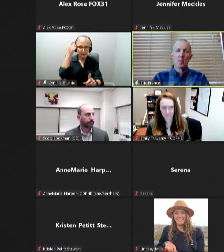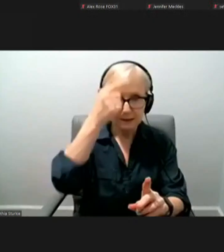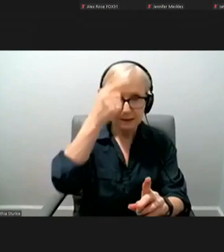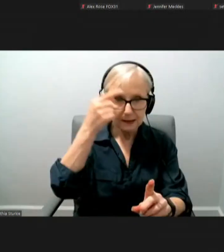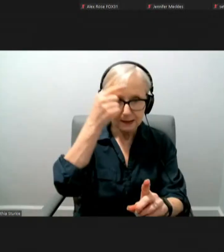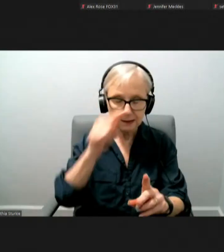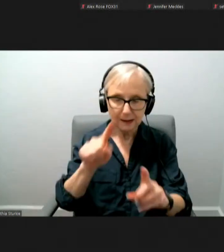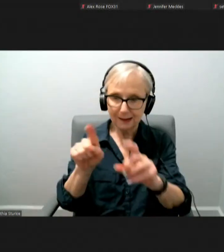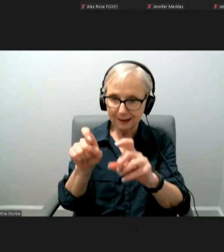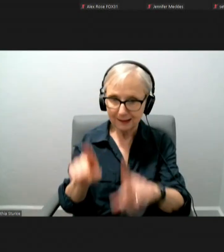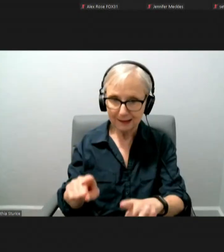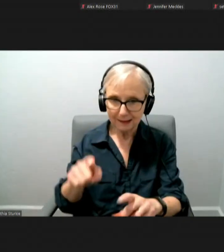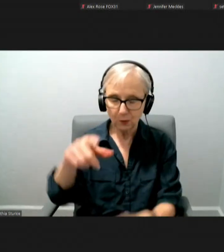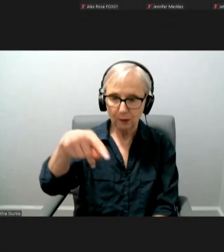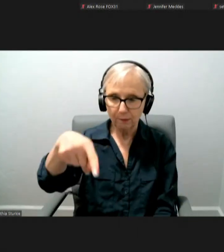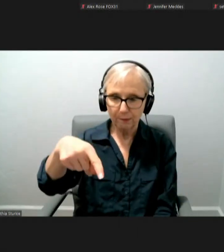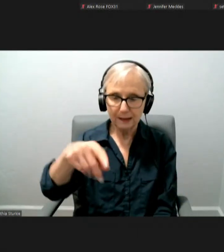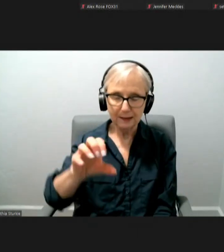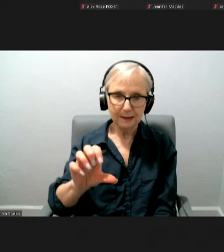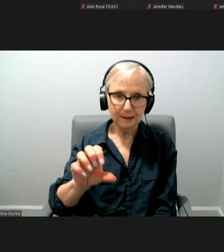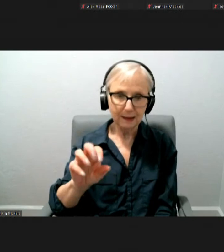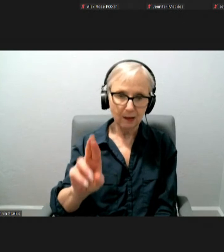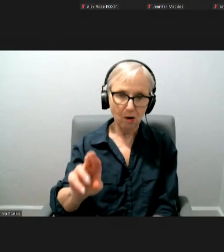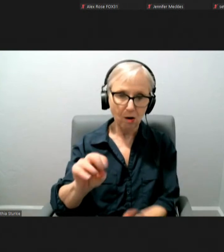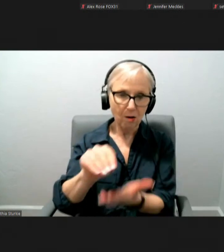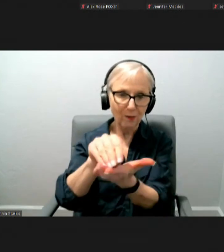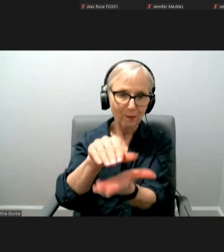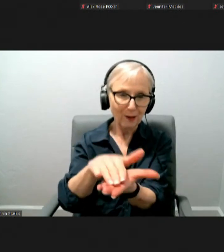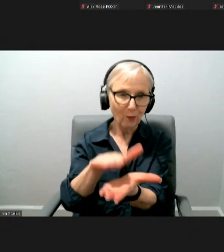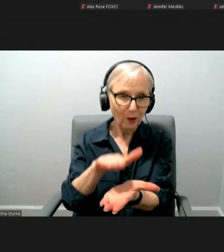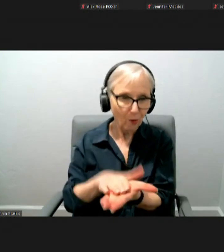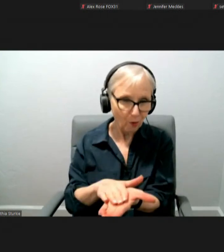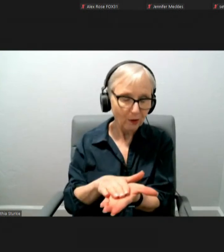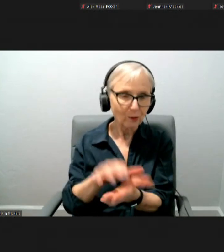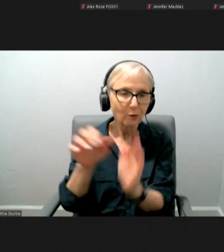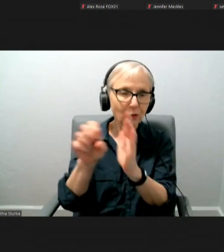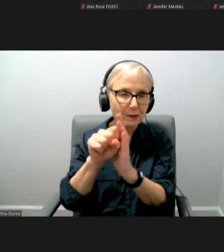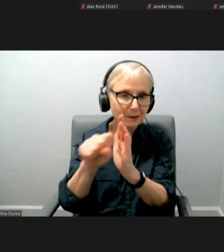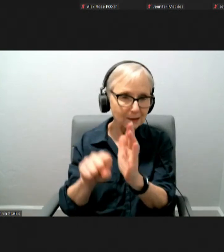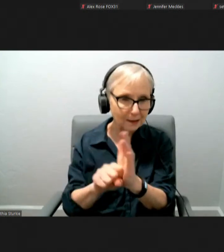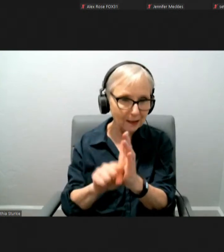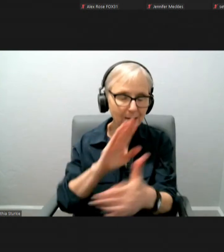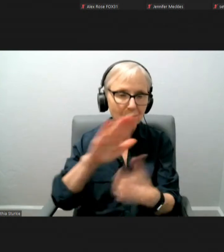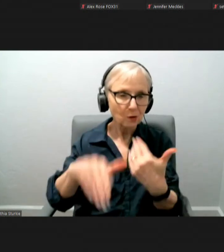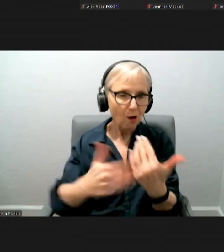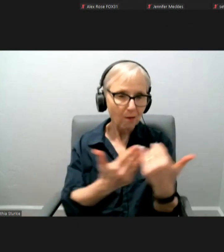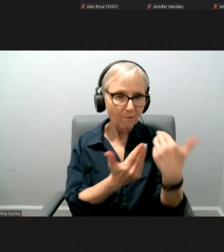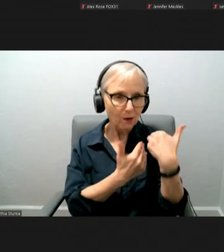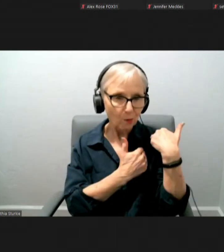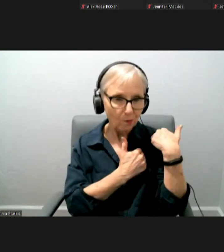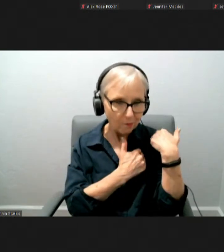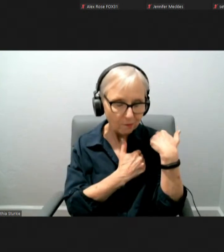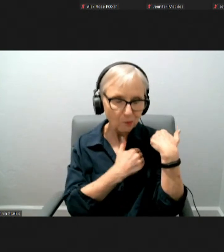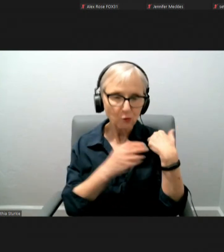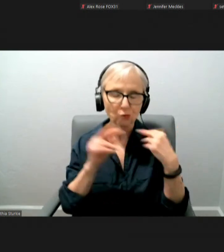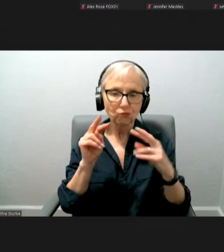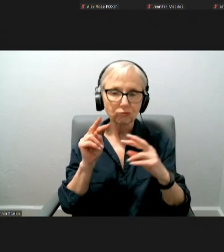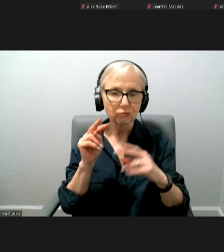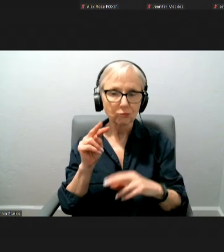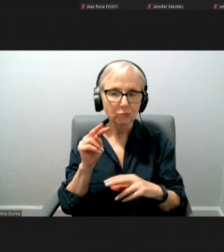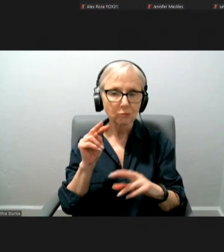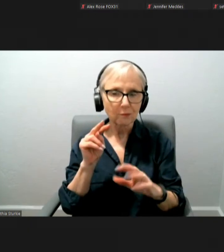tested with a PCR test that would be reported into the state. I think it's all of our duty to be looking